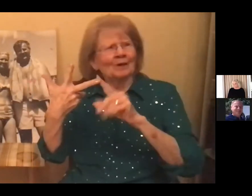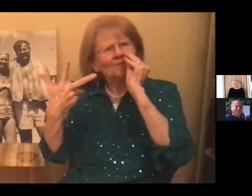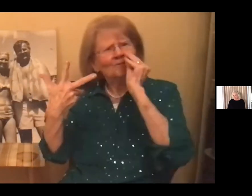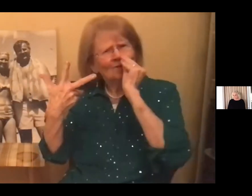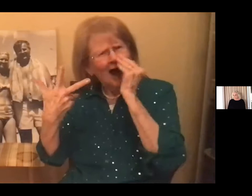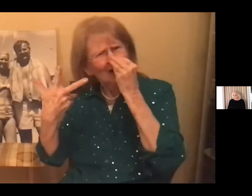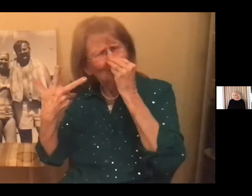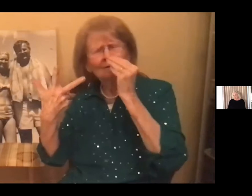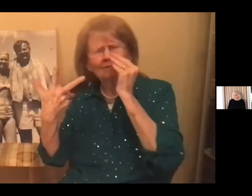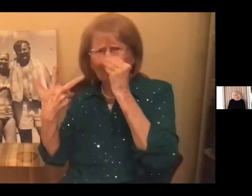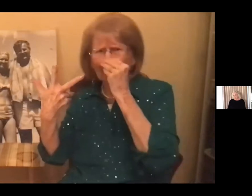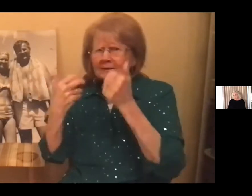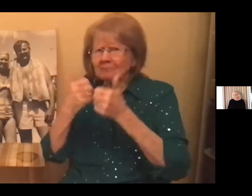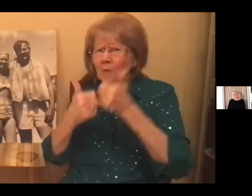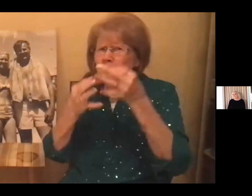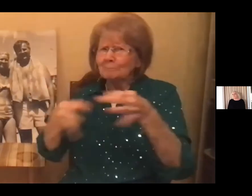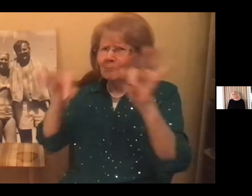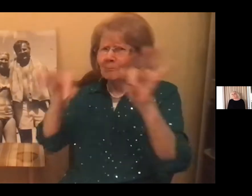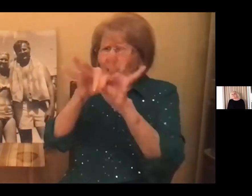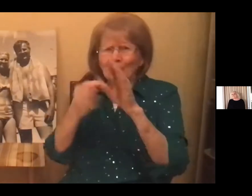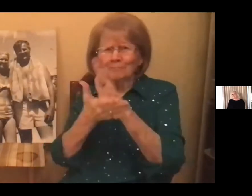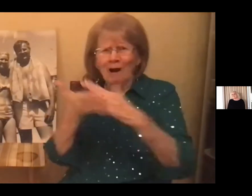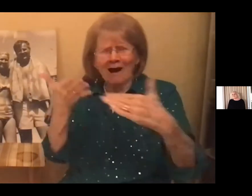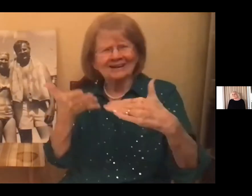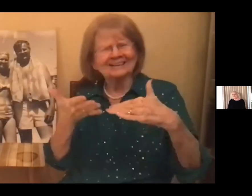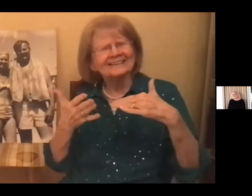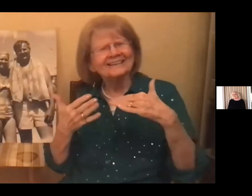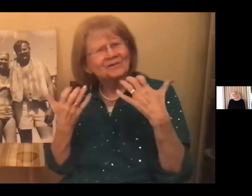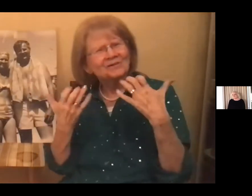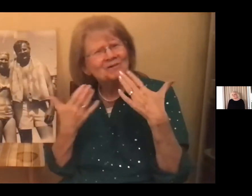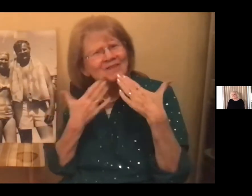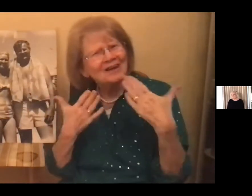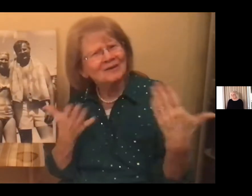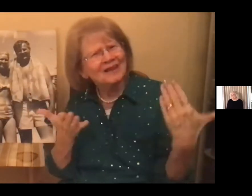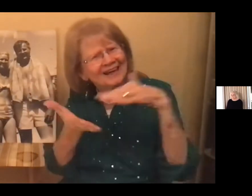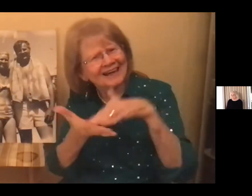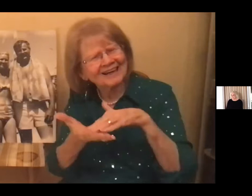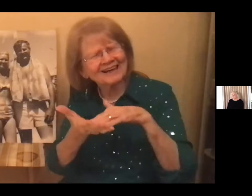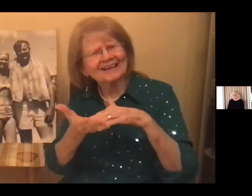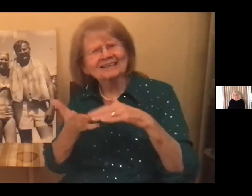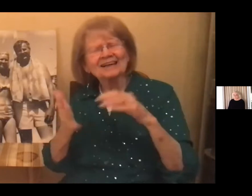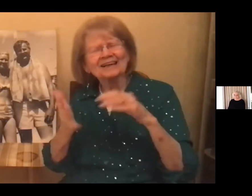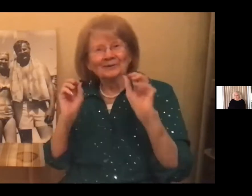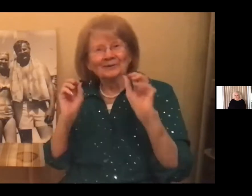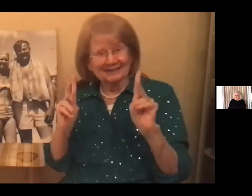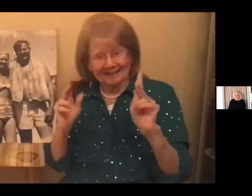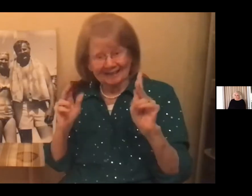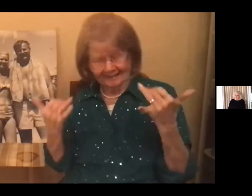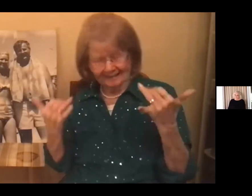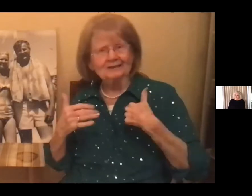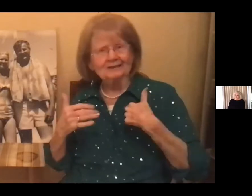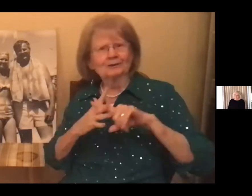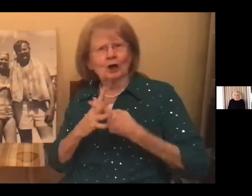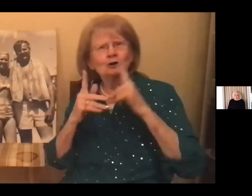your flowers, is, of course, most important. But I really want to thank you all again.